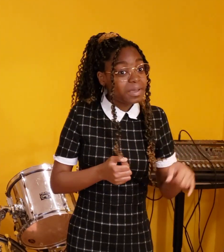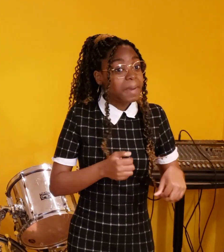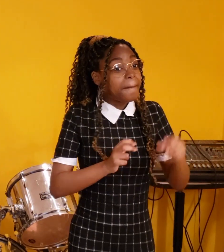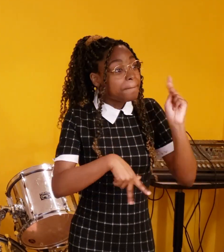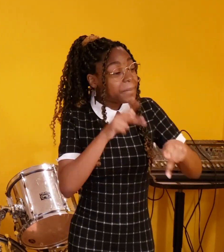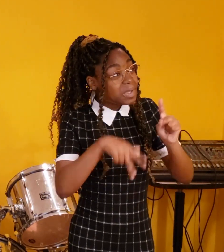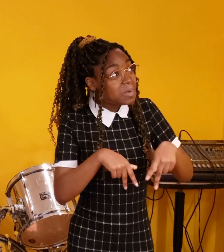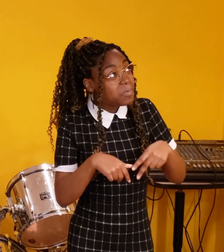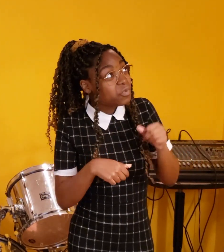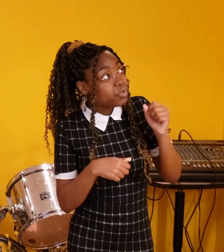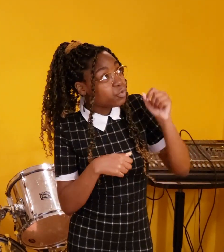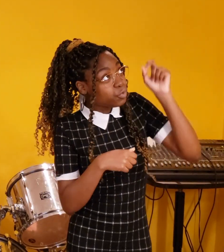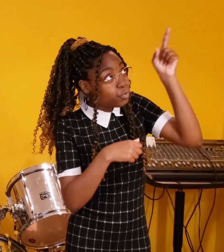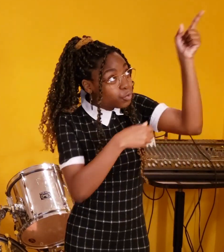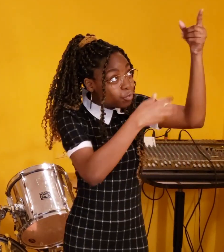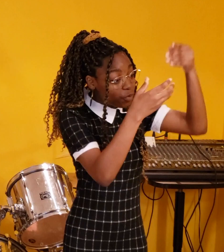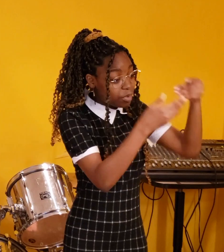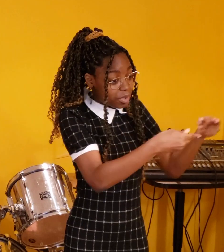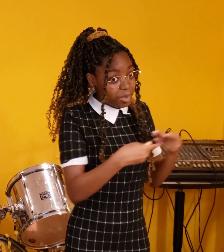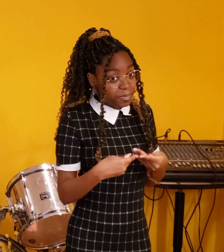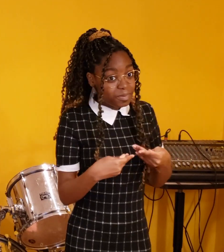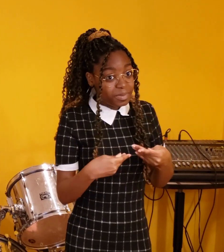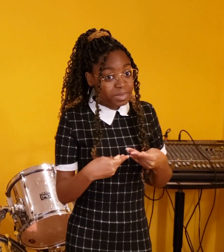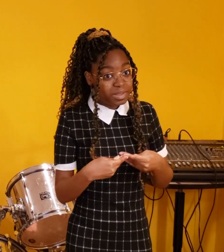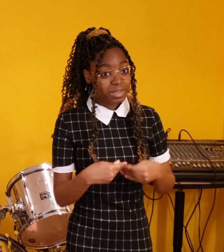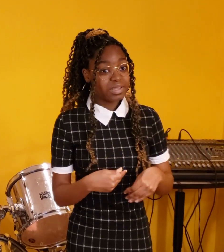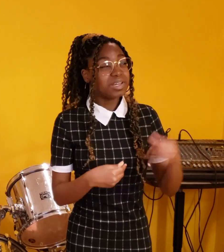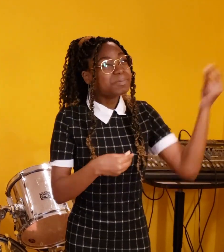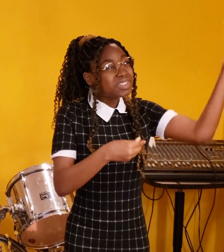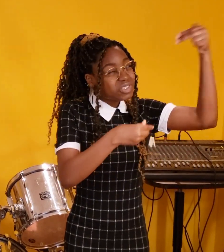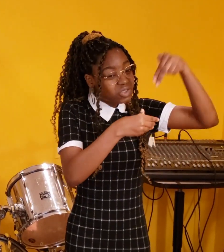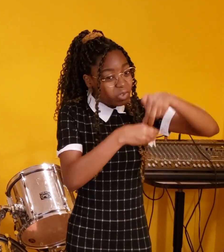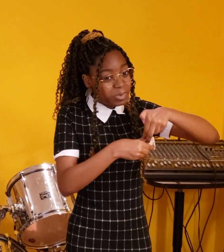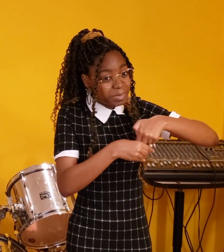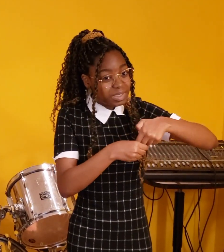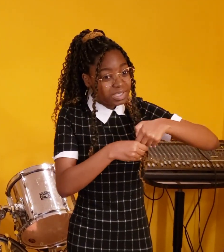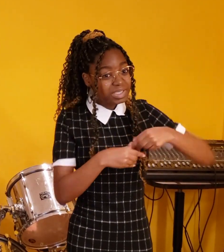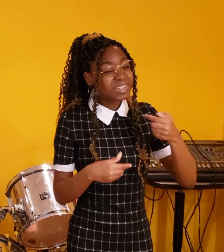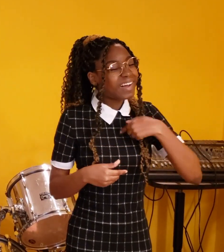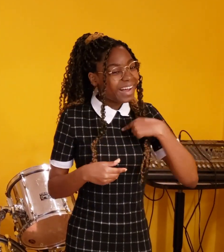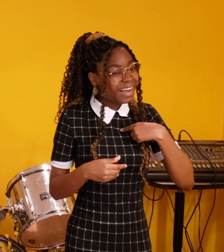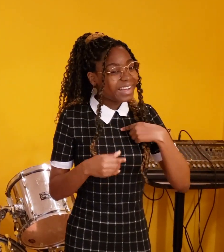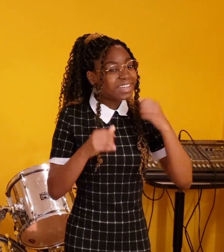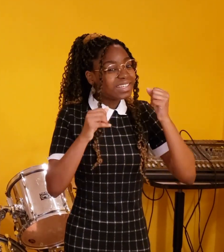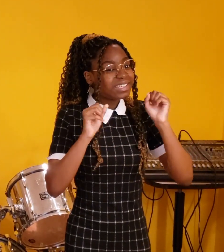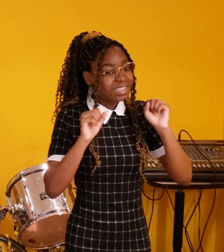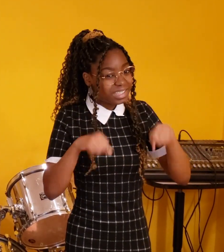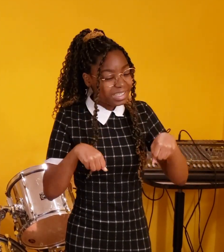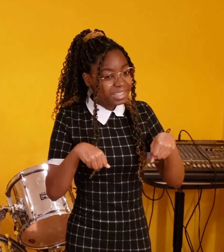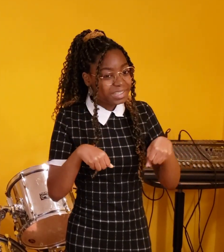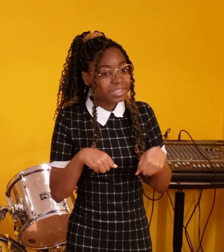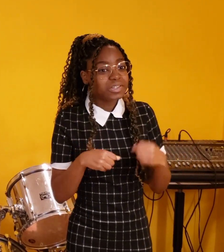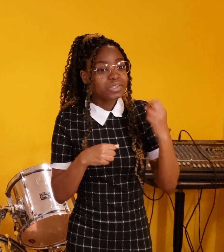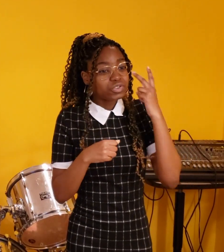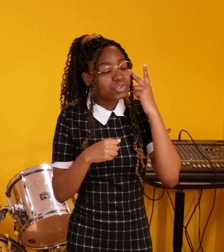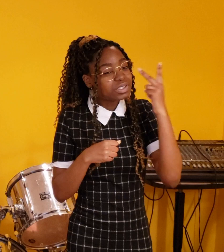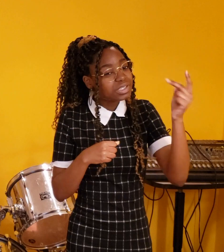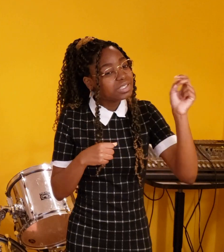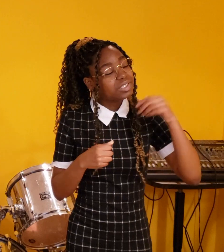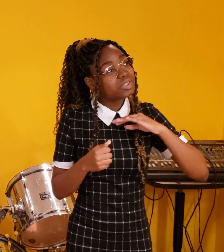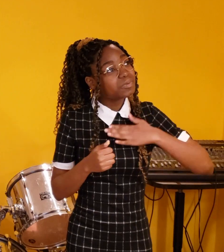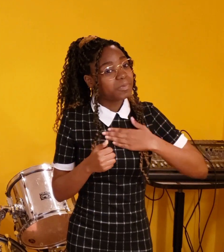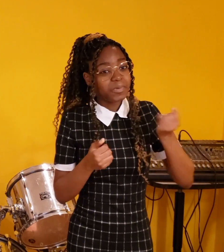me, be with me where I am, so that they may see my glory which you have given